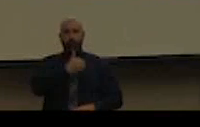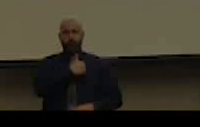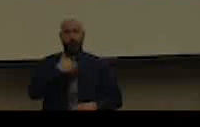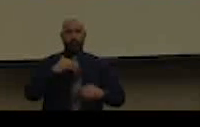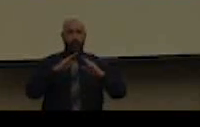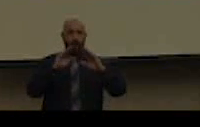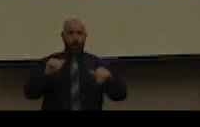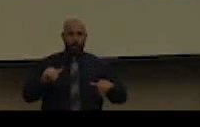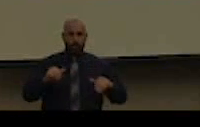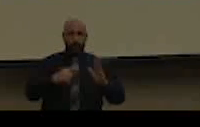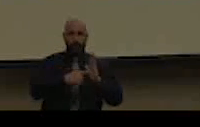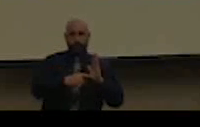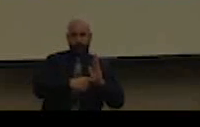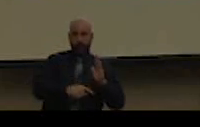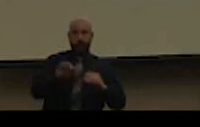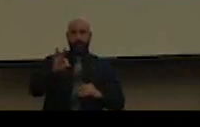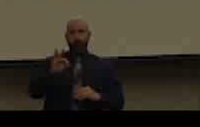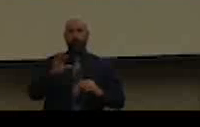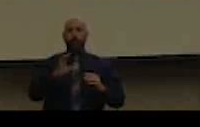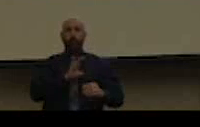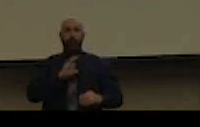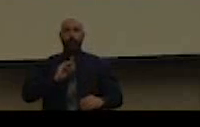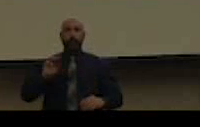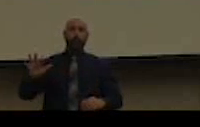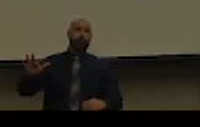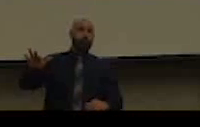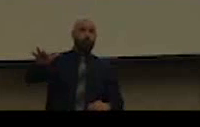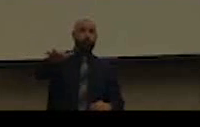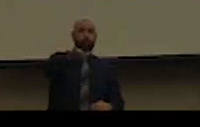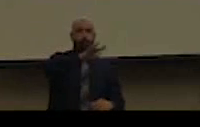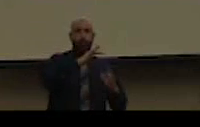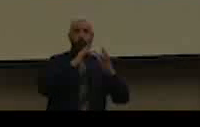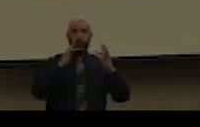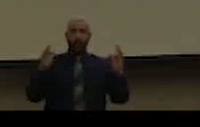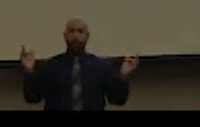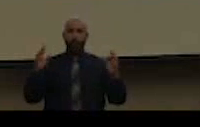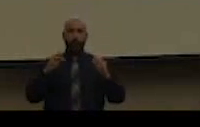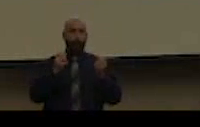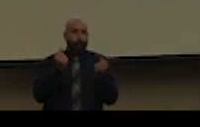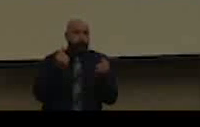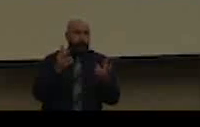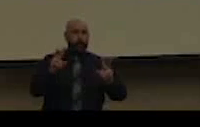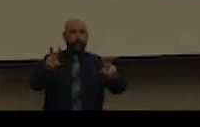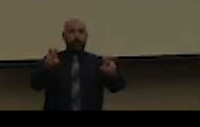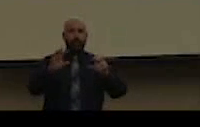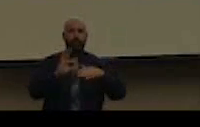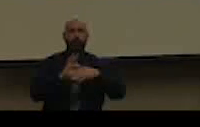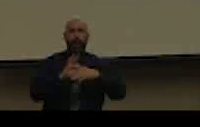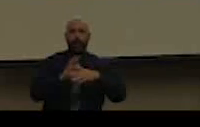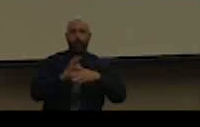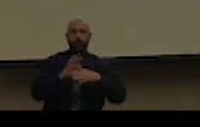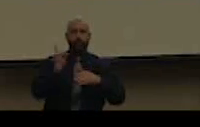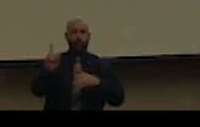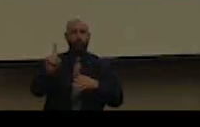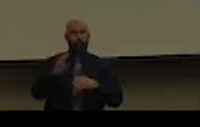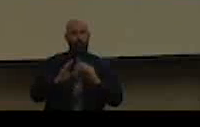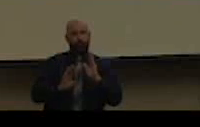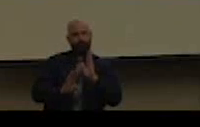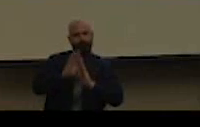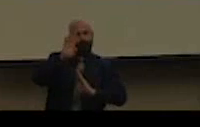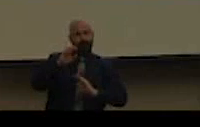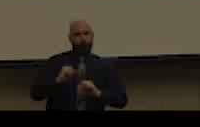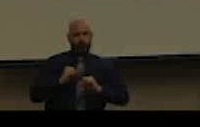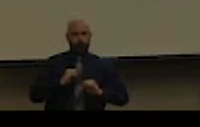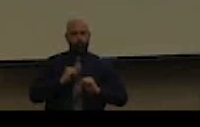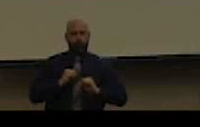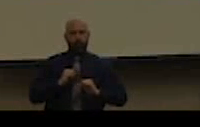and multiple subject matters, that's really where you build your strength. So I'll use this as a play to say,